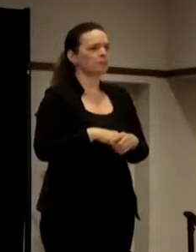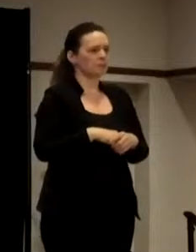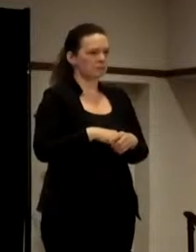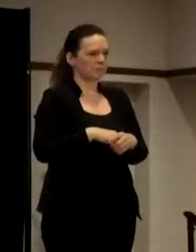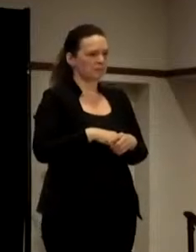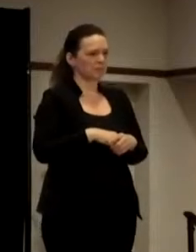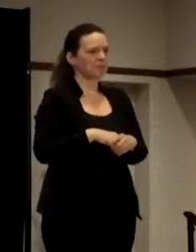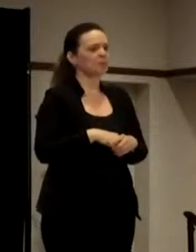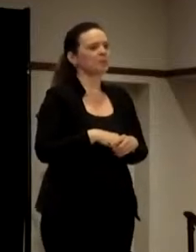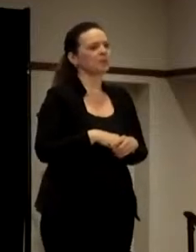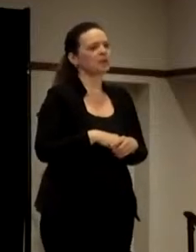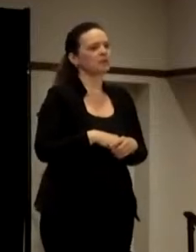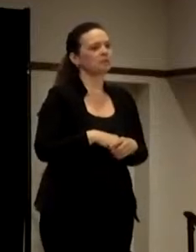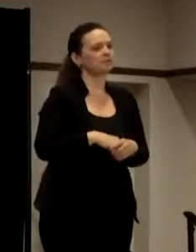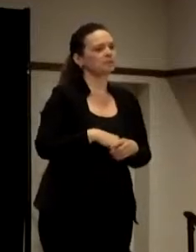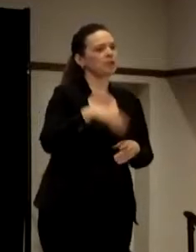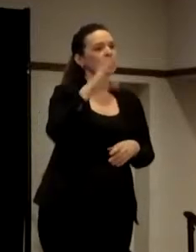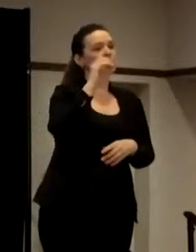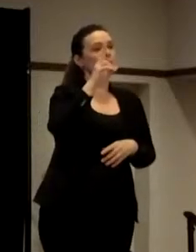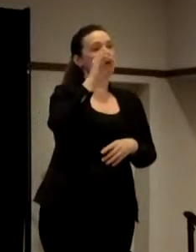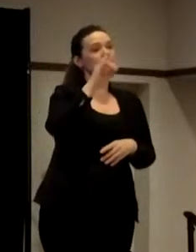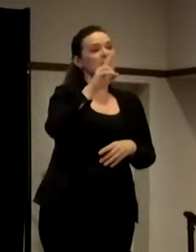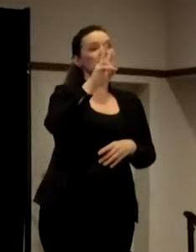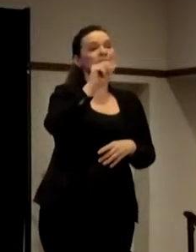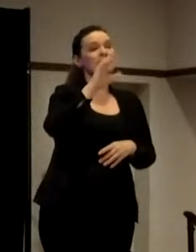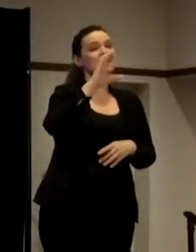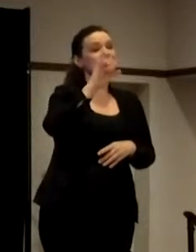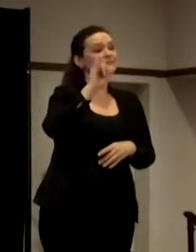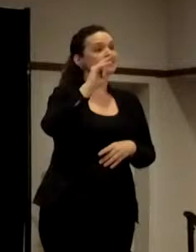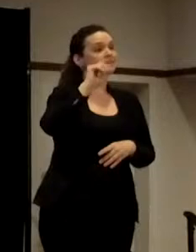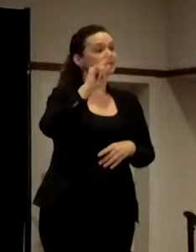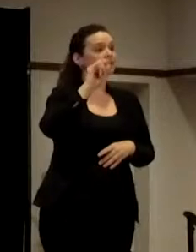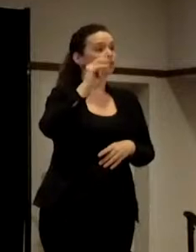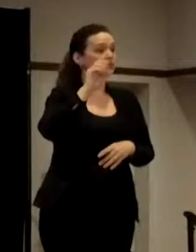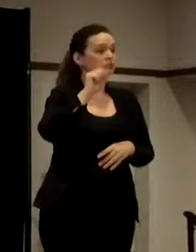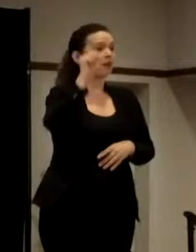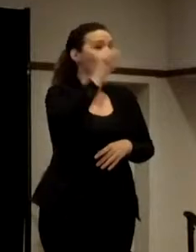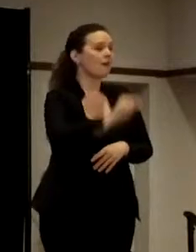out there. Part of the challenge is now the J&J vaccine